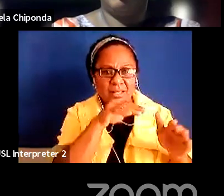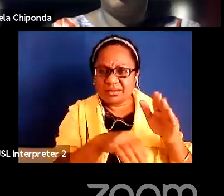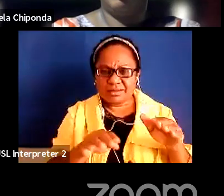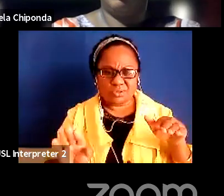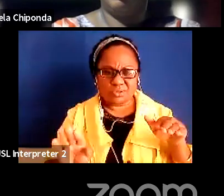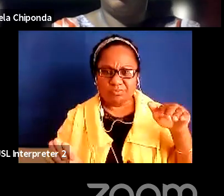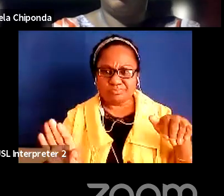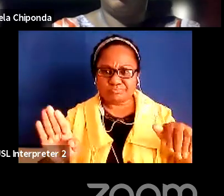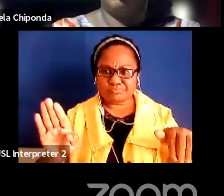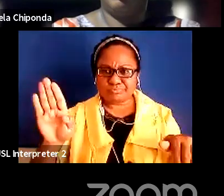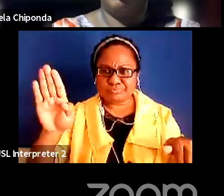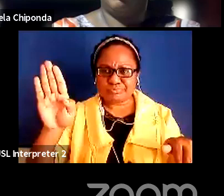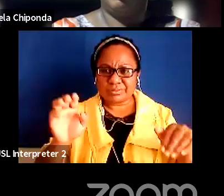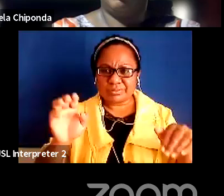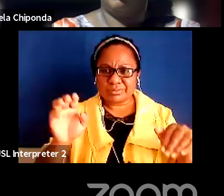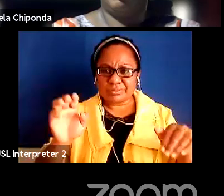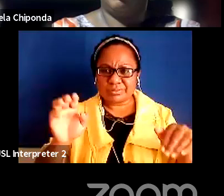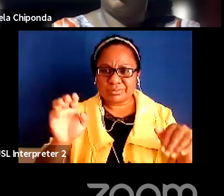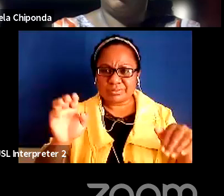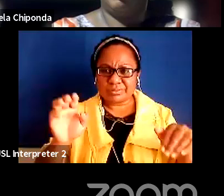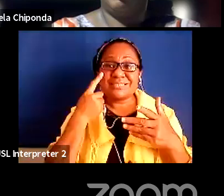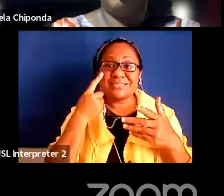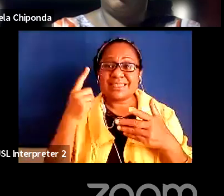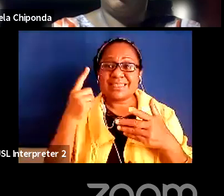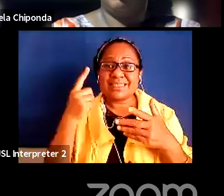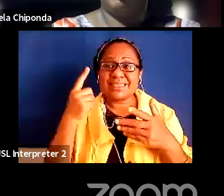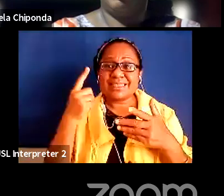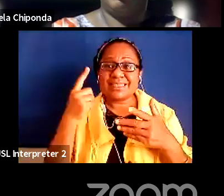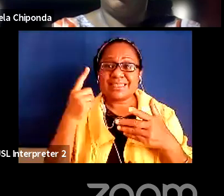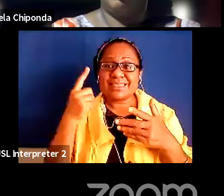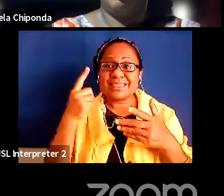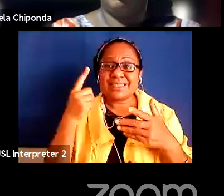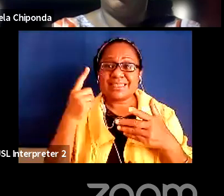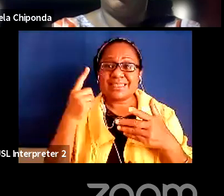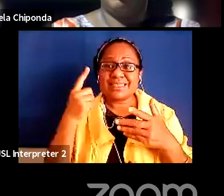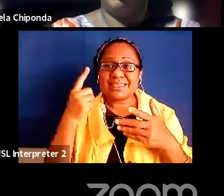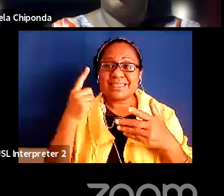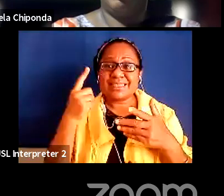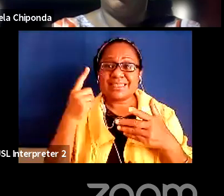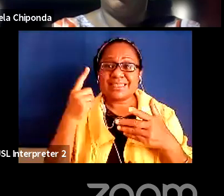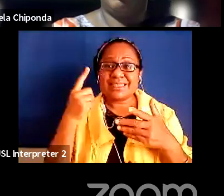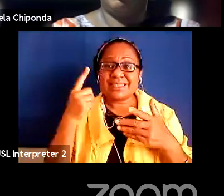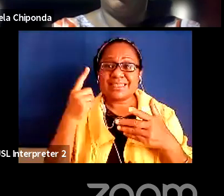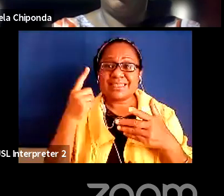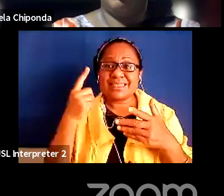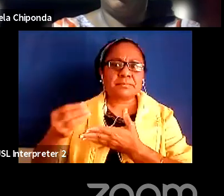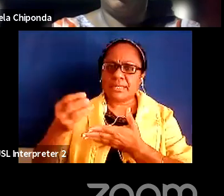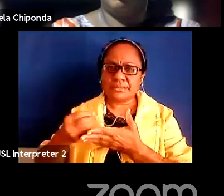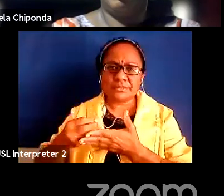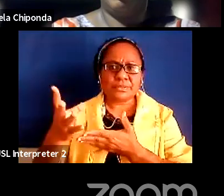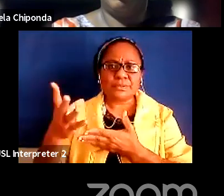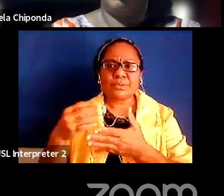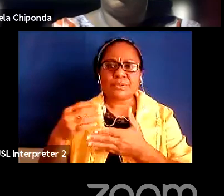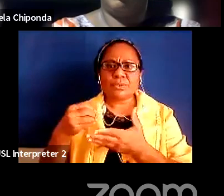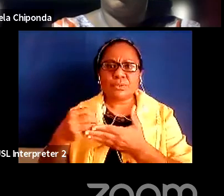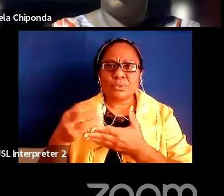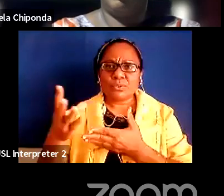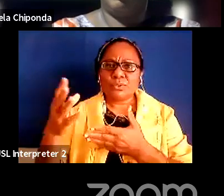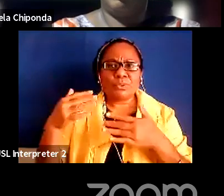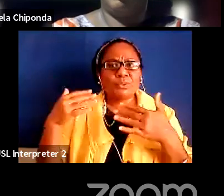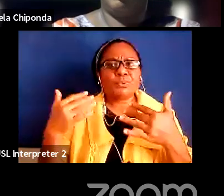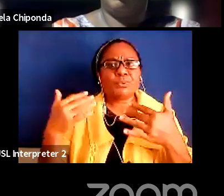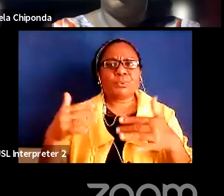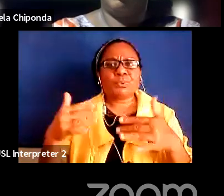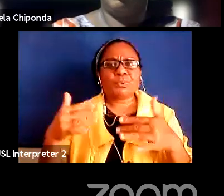complex that, you know, the spending on the military industrial complex is $2 billion, and it's